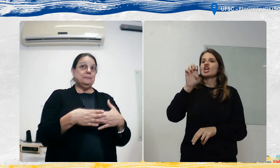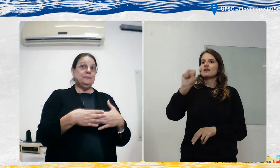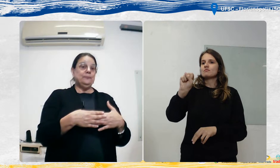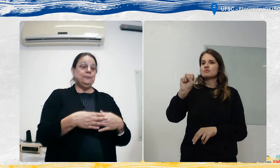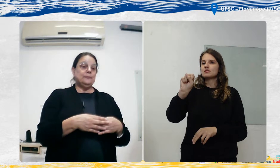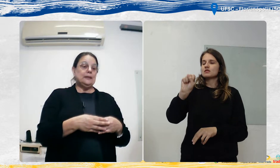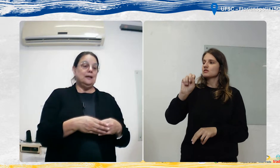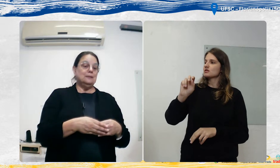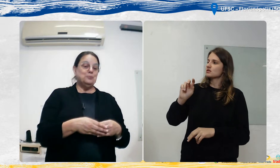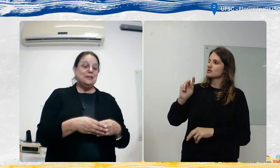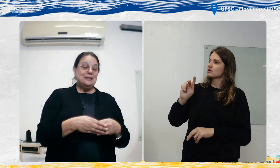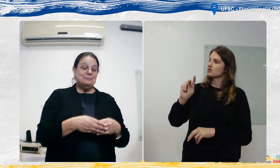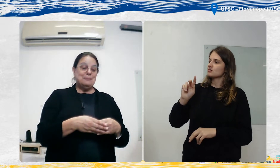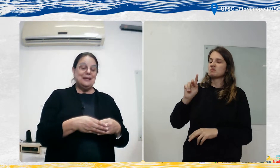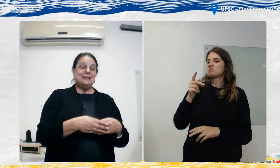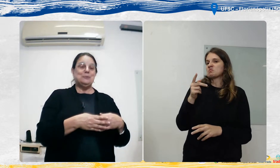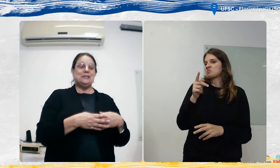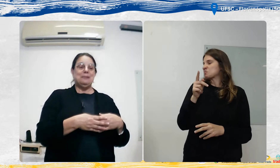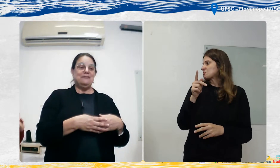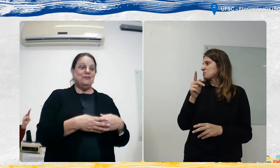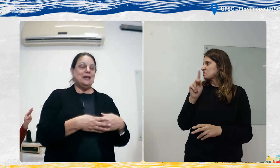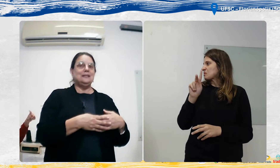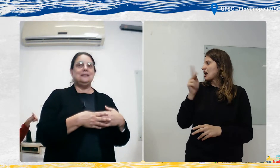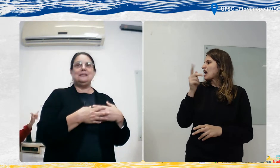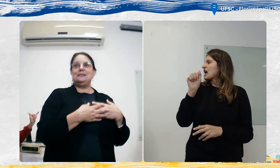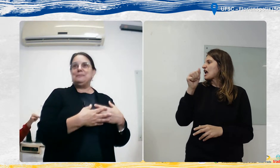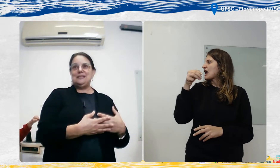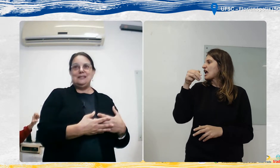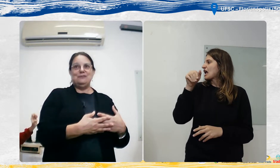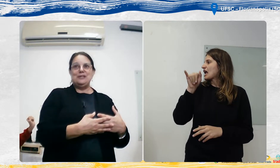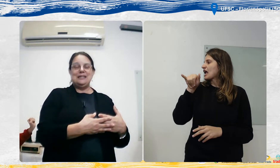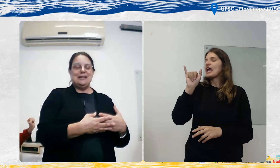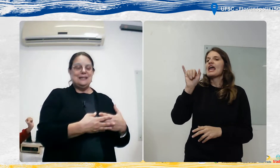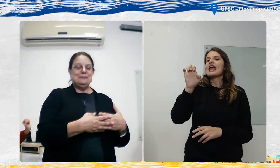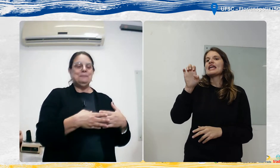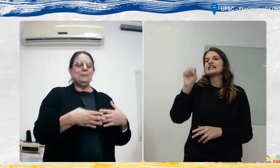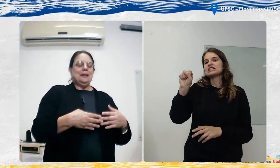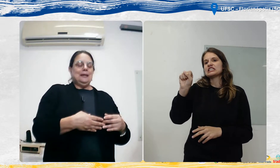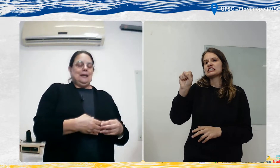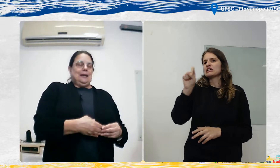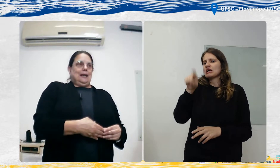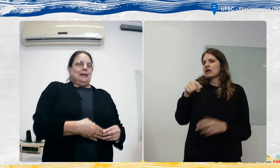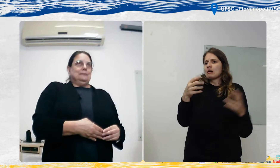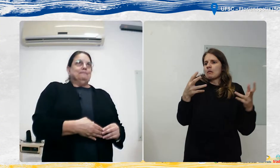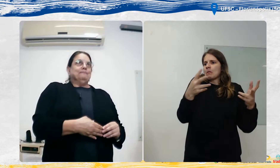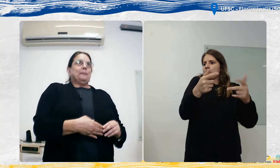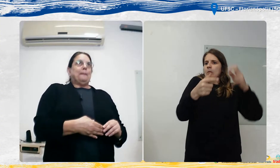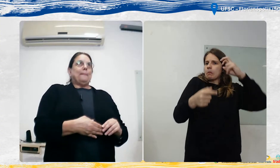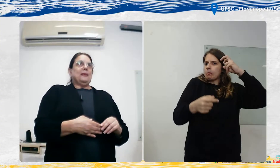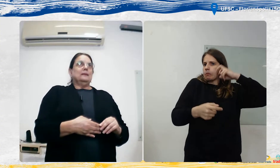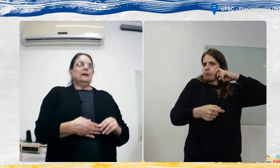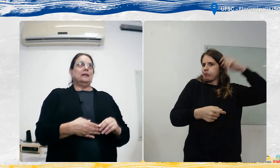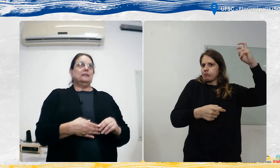Haynes, a brilliant man. He was my friend. He's missed every day.